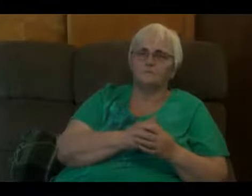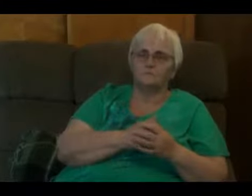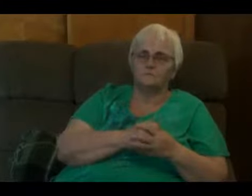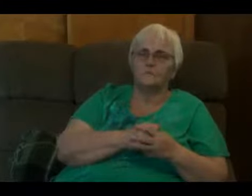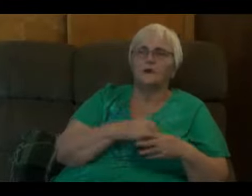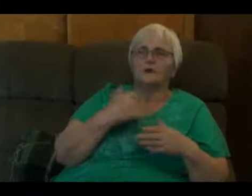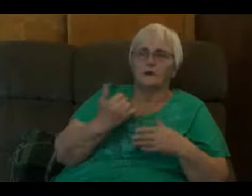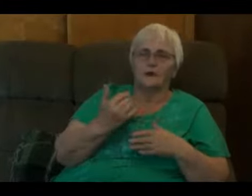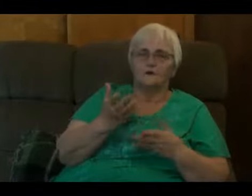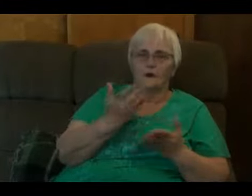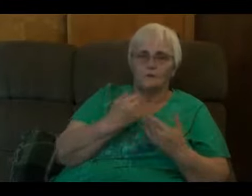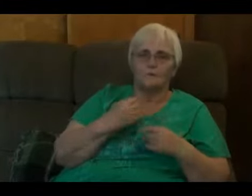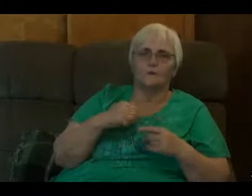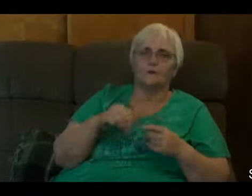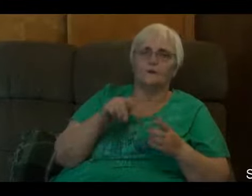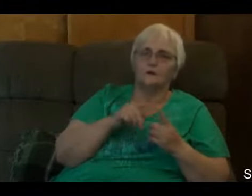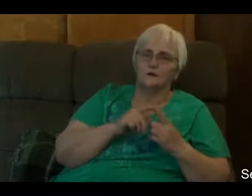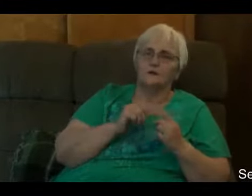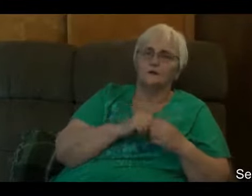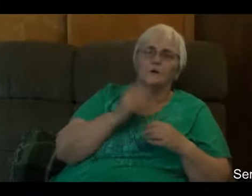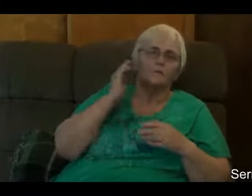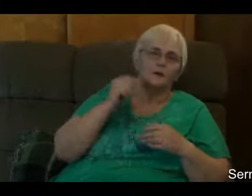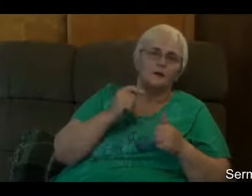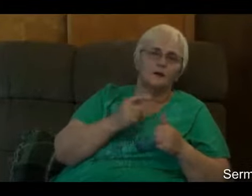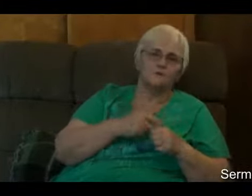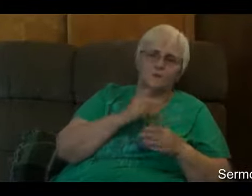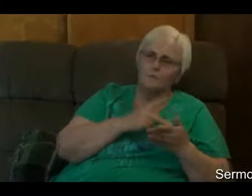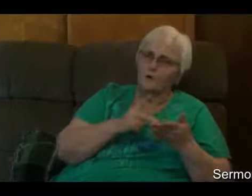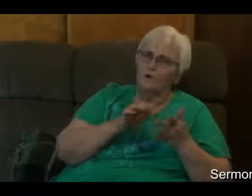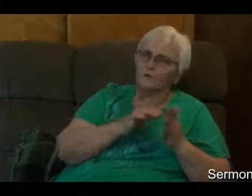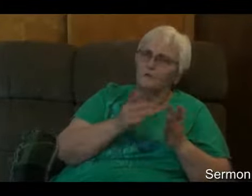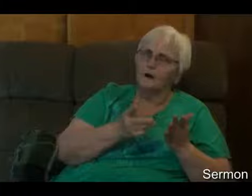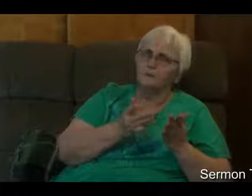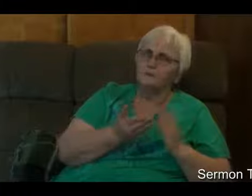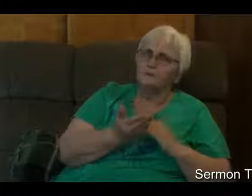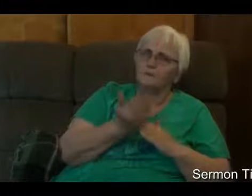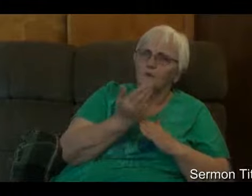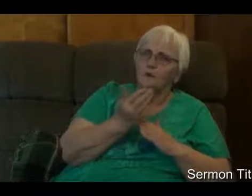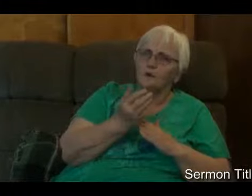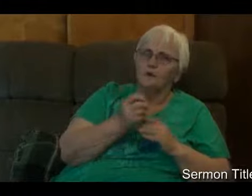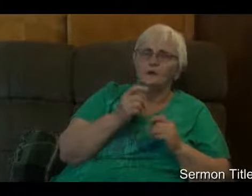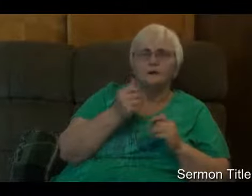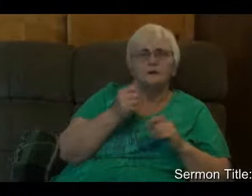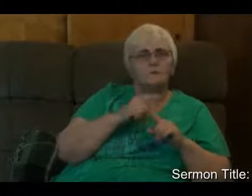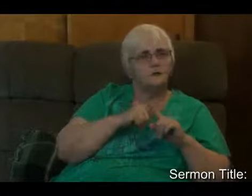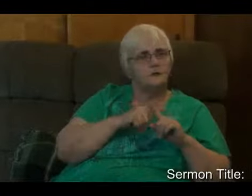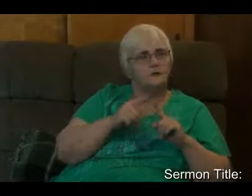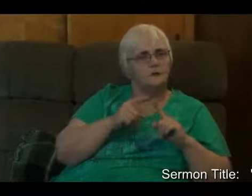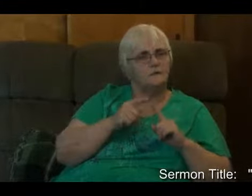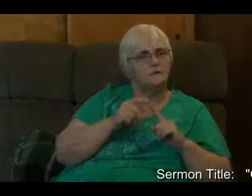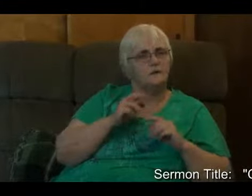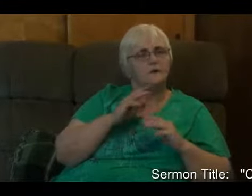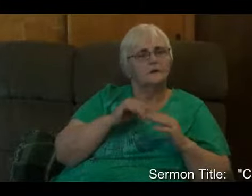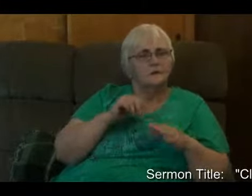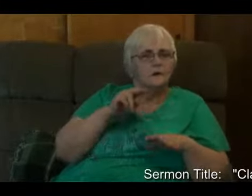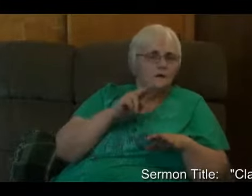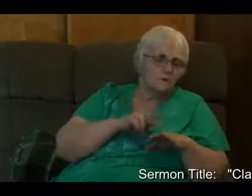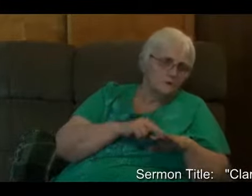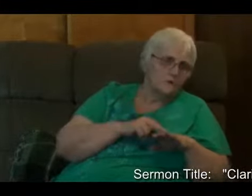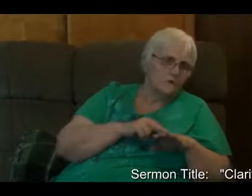to preach from this portion of Scripture this morning a little different than usual. The name of this sermon